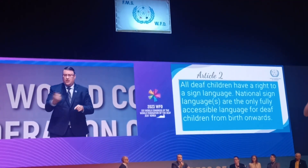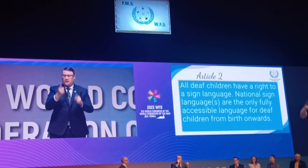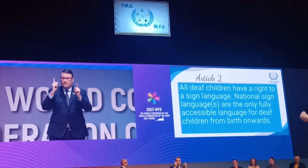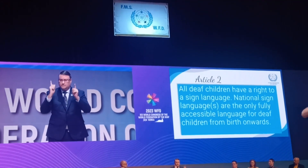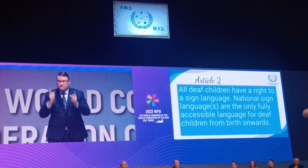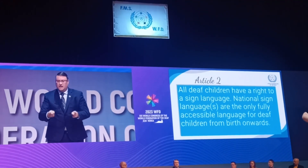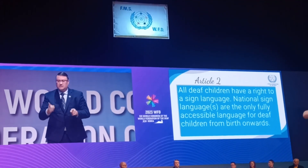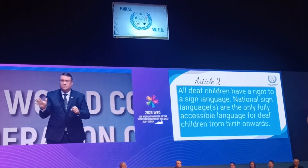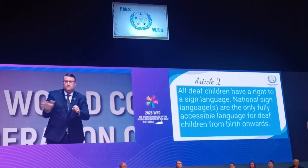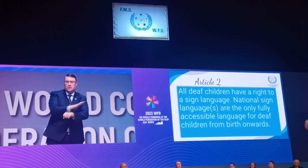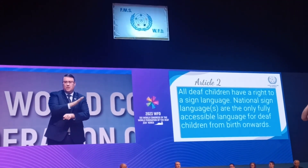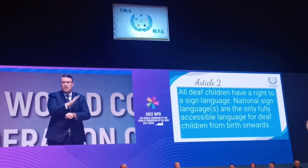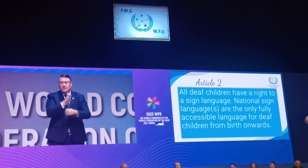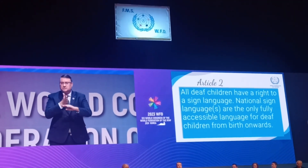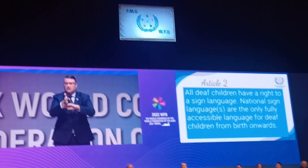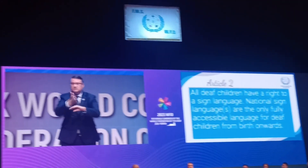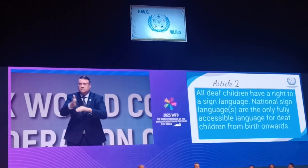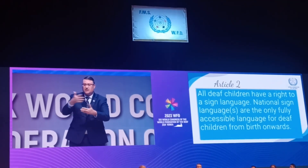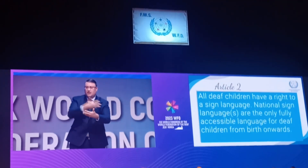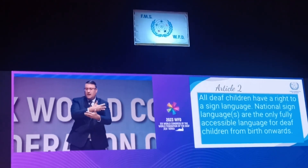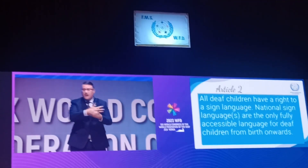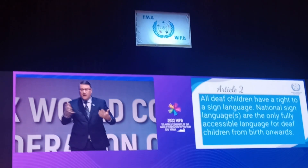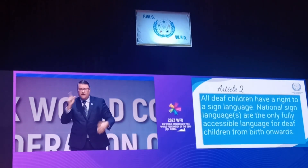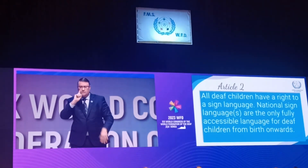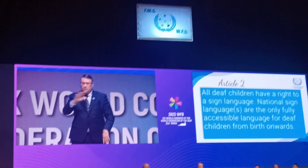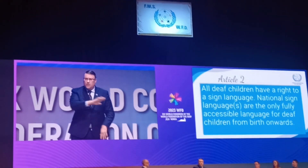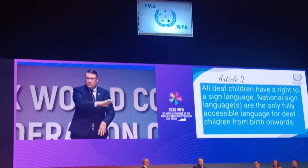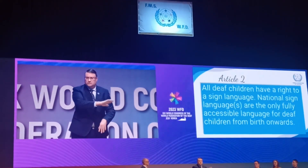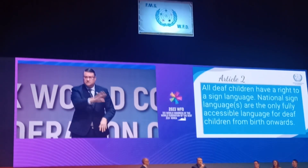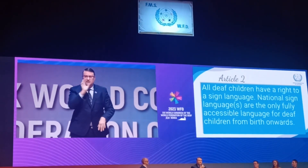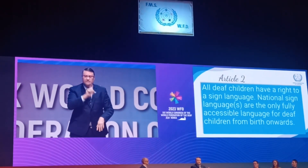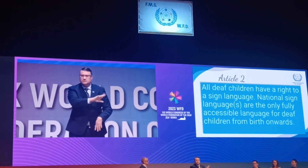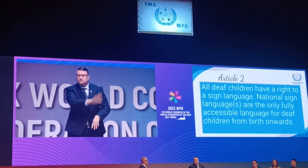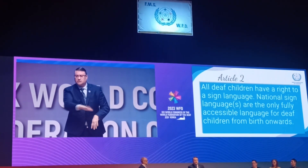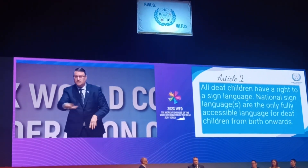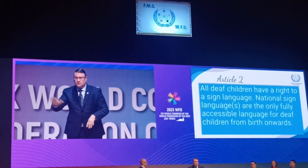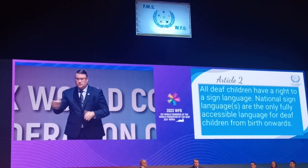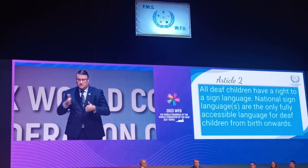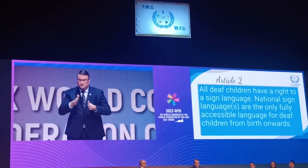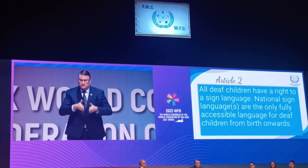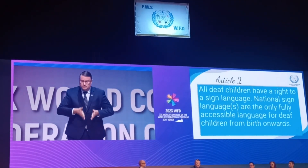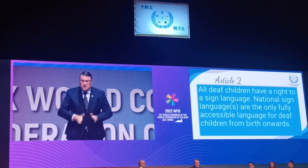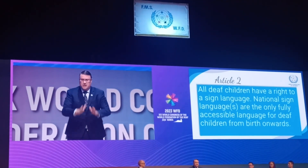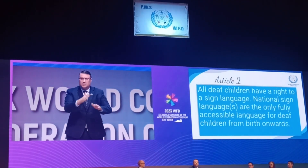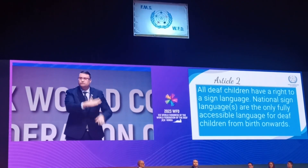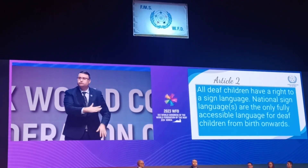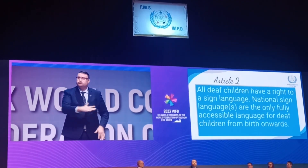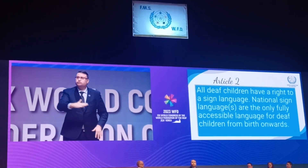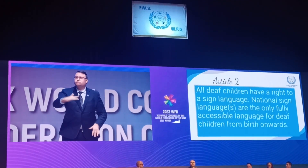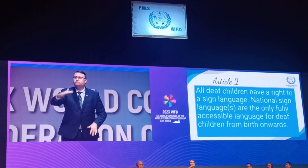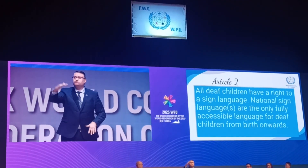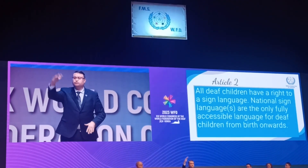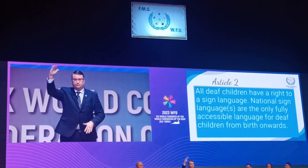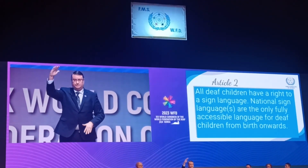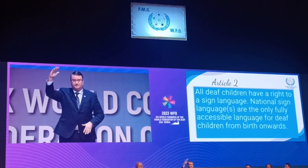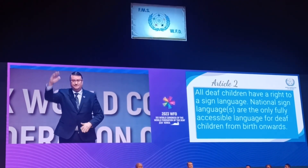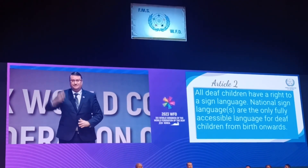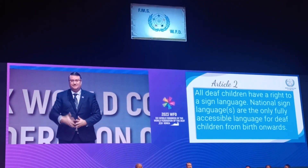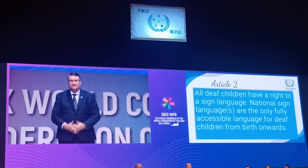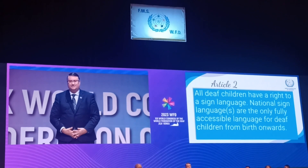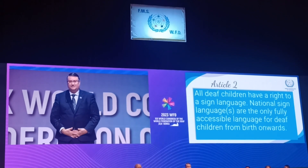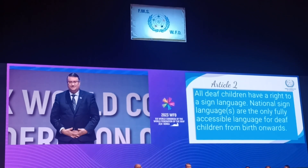National sign languages are the only fully accessible language for deaf children from birth